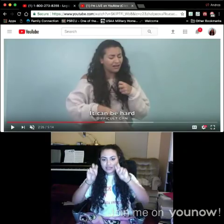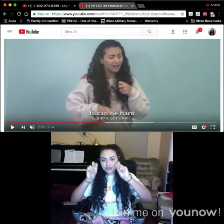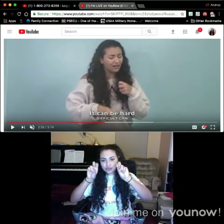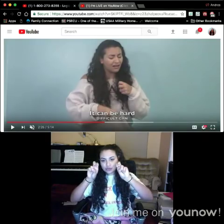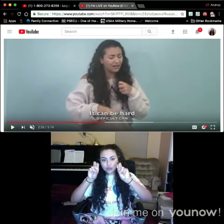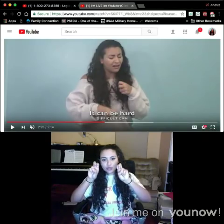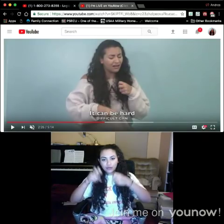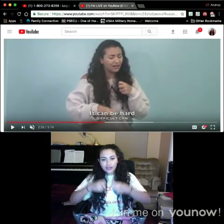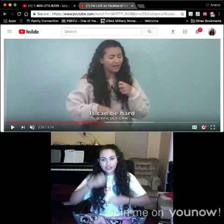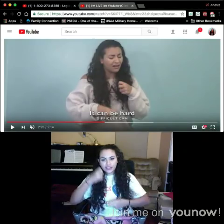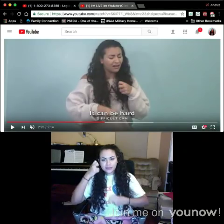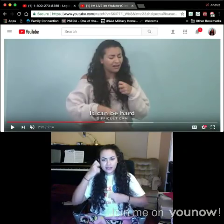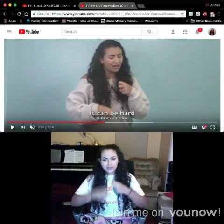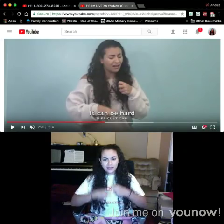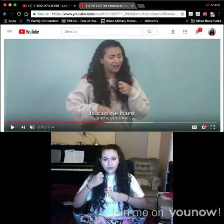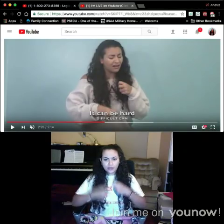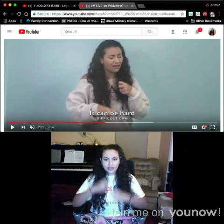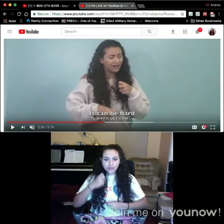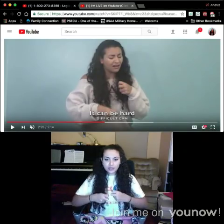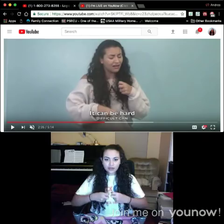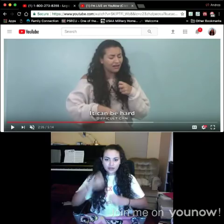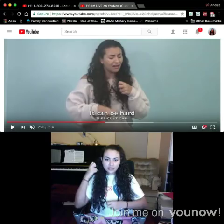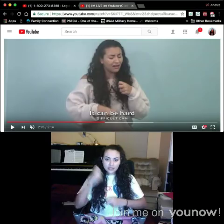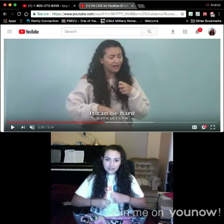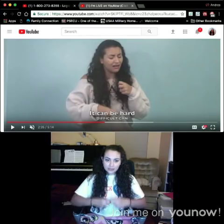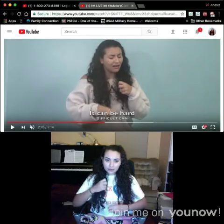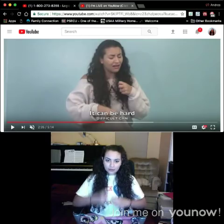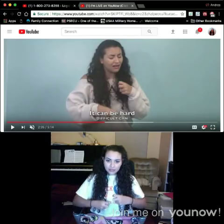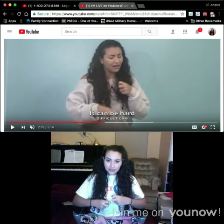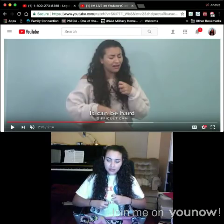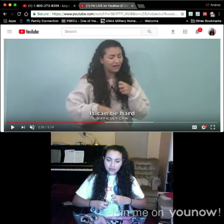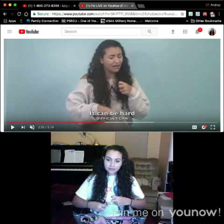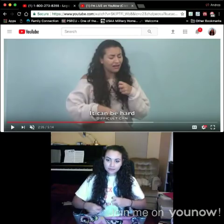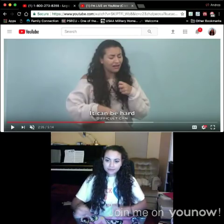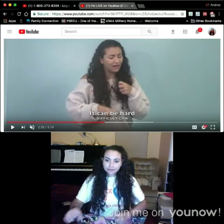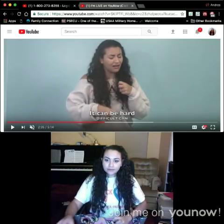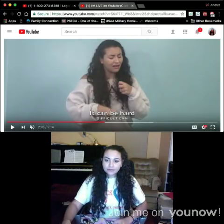is like 2 curved hand shapes like going next to each other. Difficult.